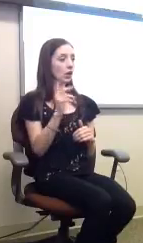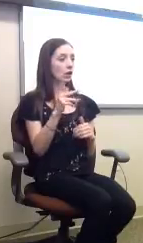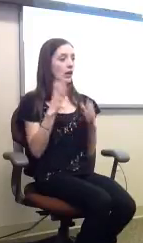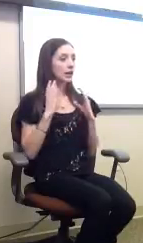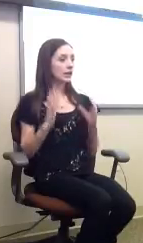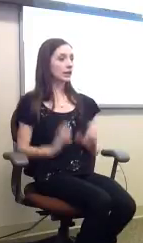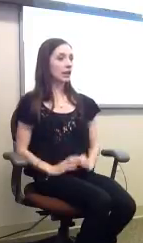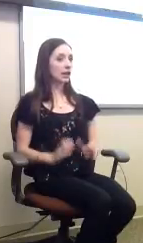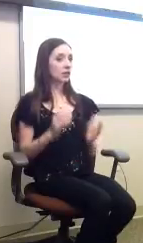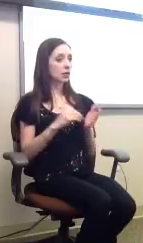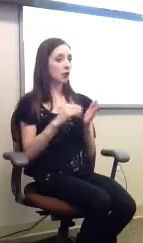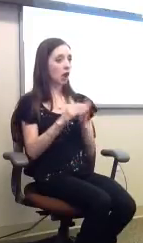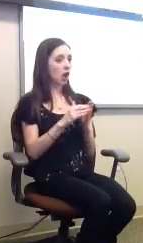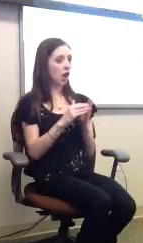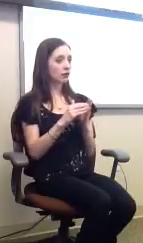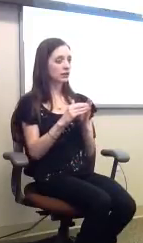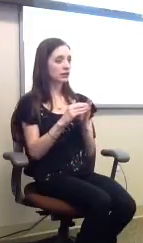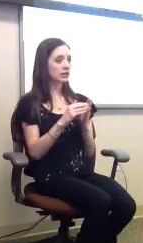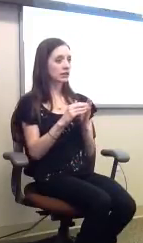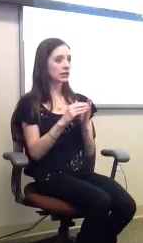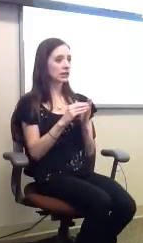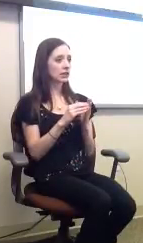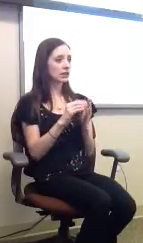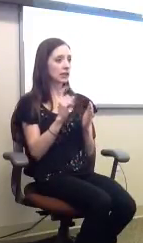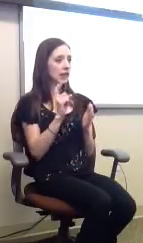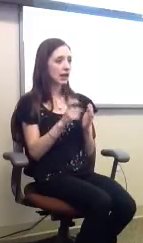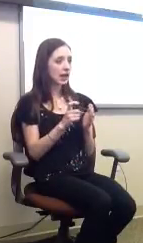hey, what about my rent, my car payment, my cell phone bill? Where am I gonna be counting